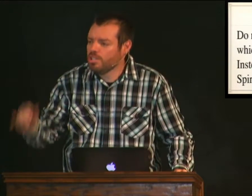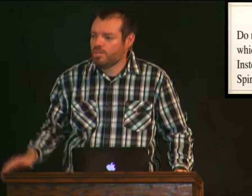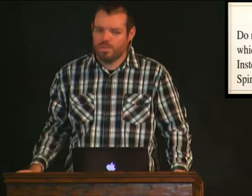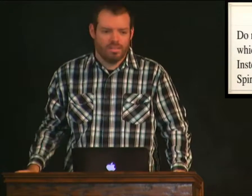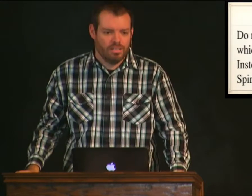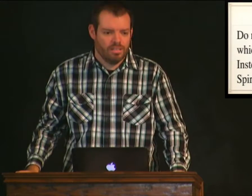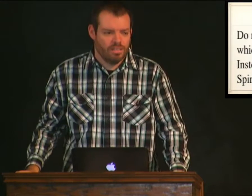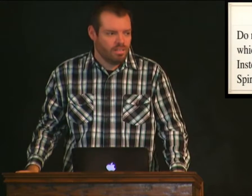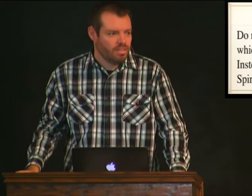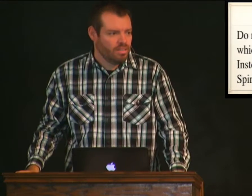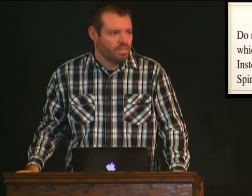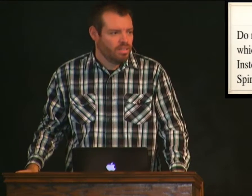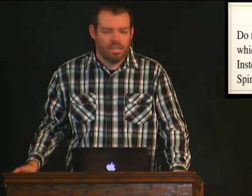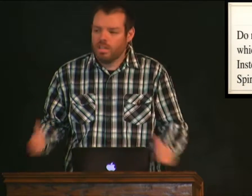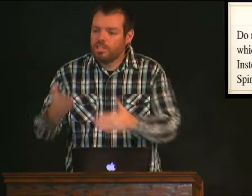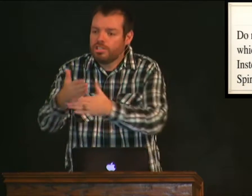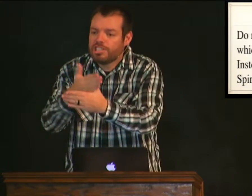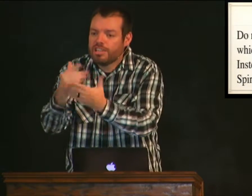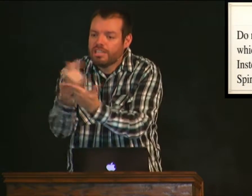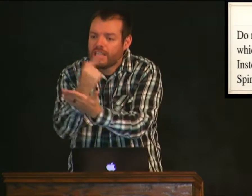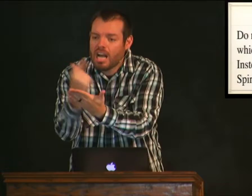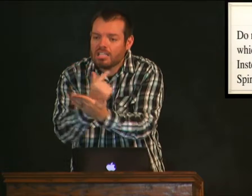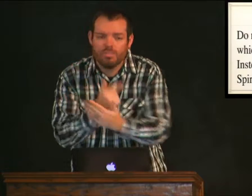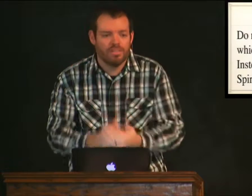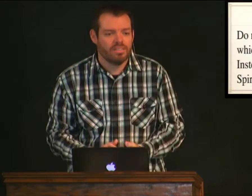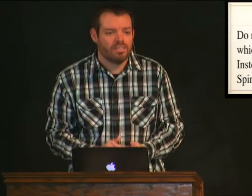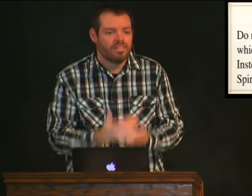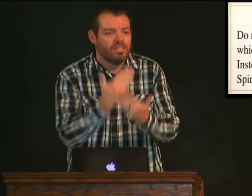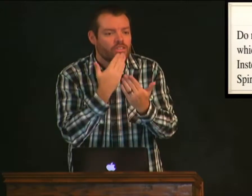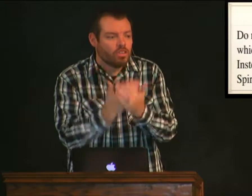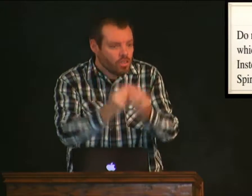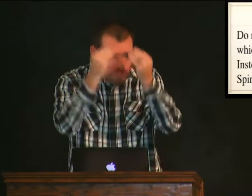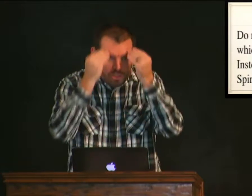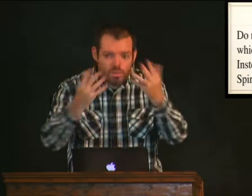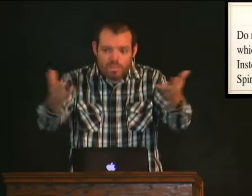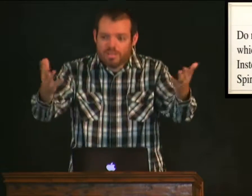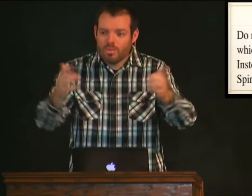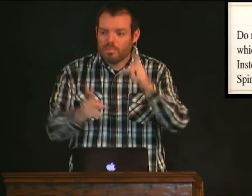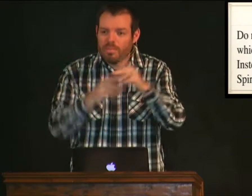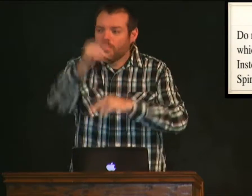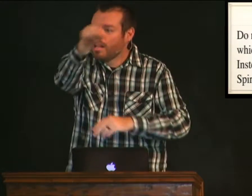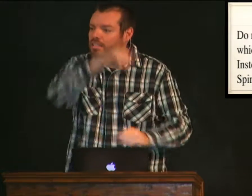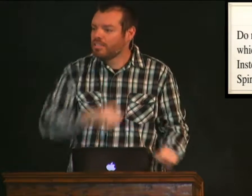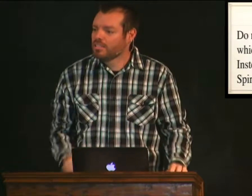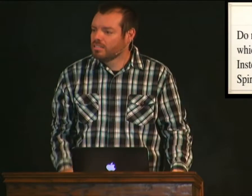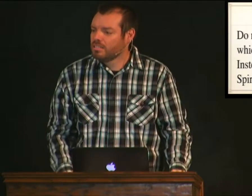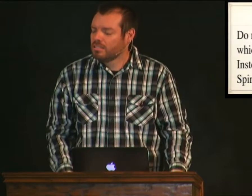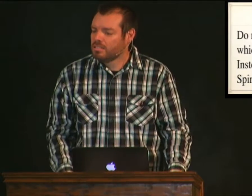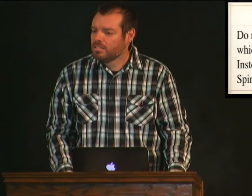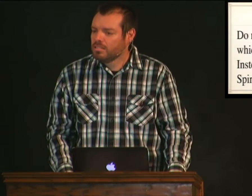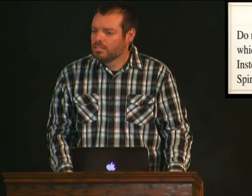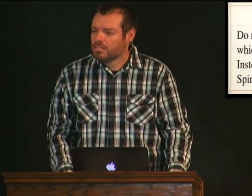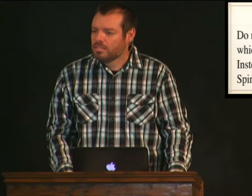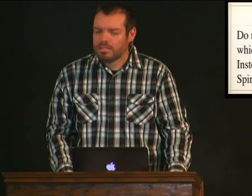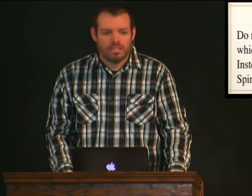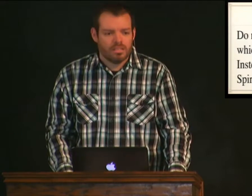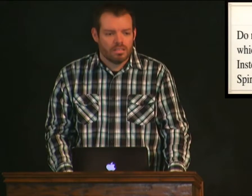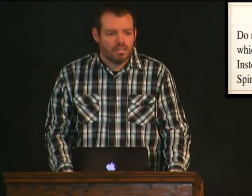Outside too. Are you sharing the gospel? The good news with people out there?